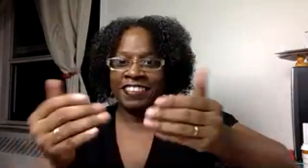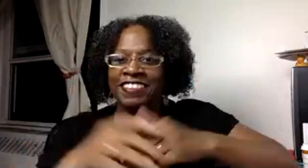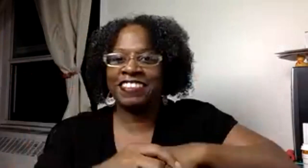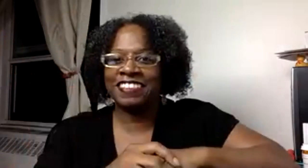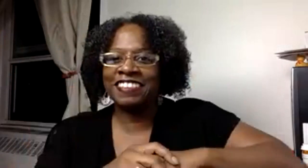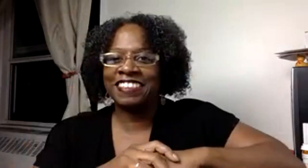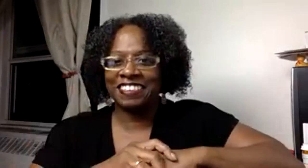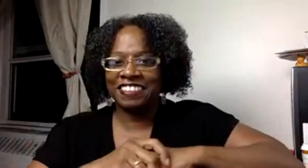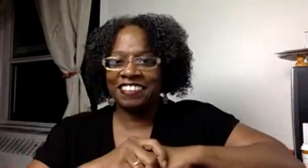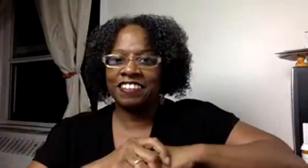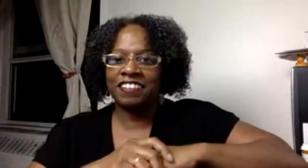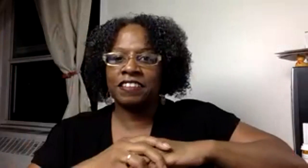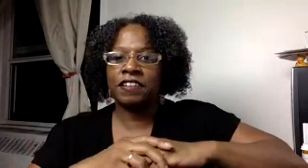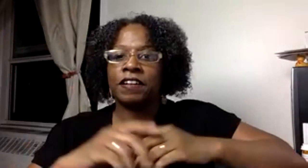All right, go ahead, John.